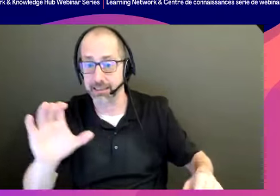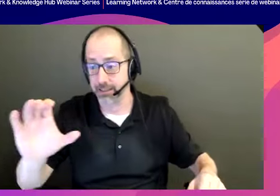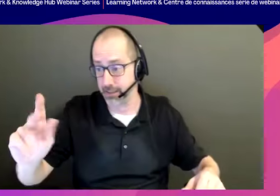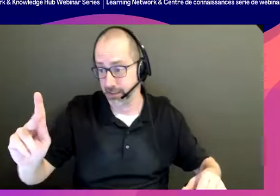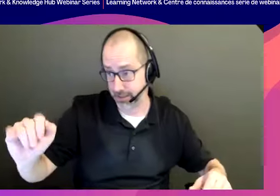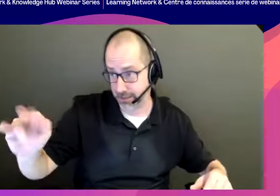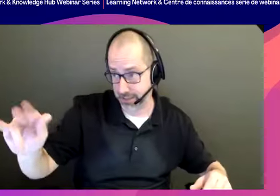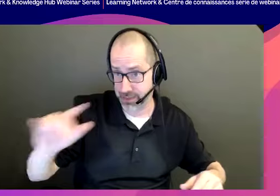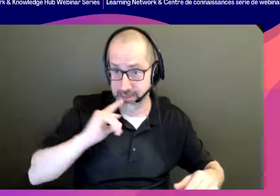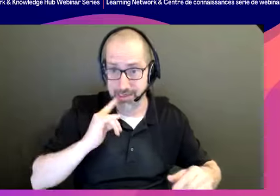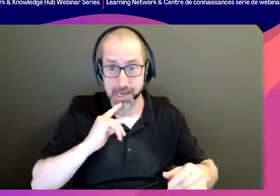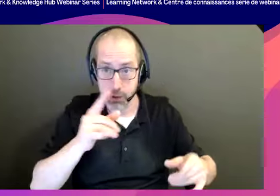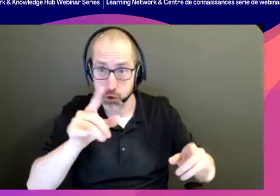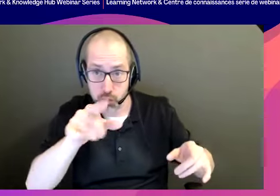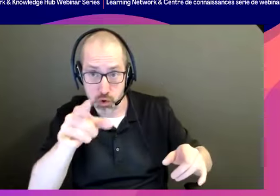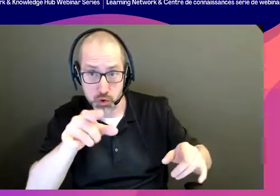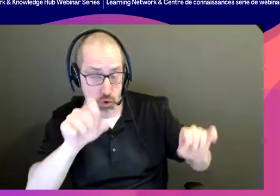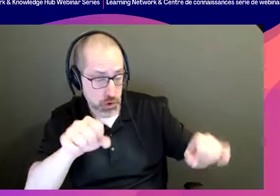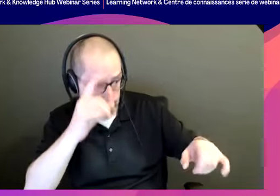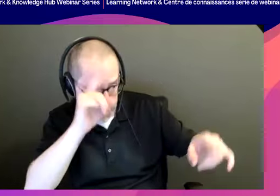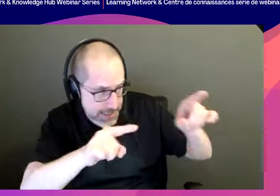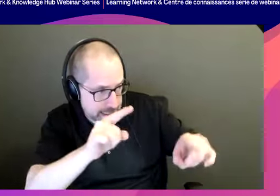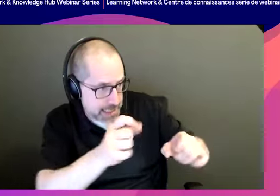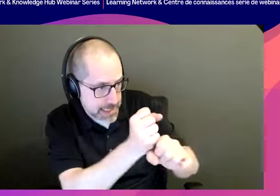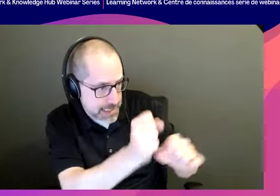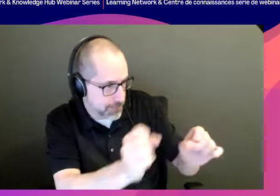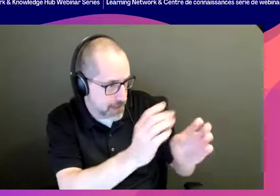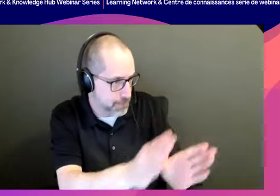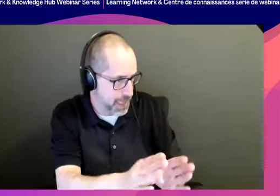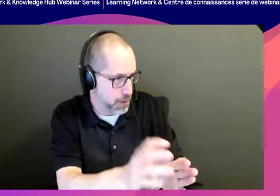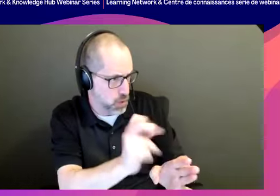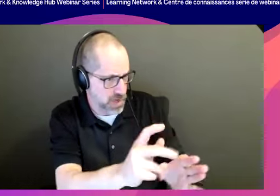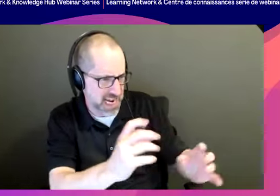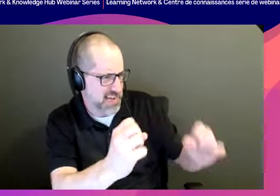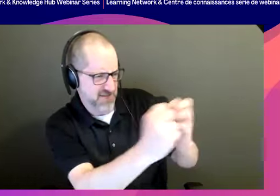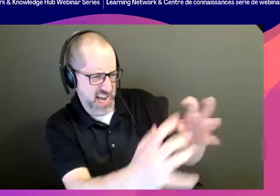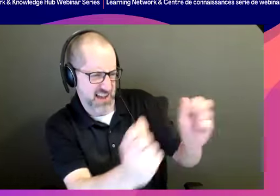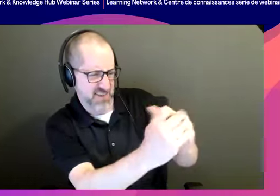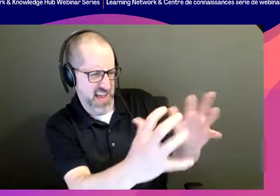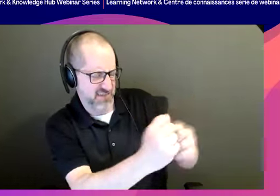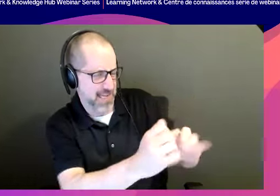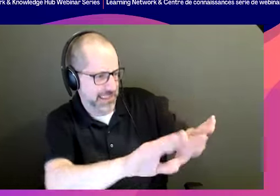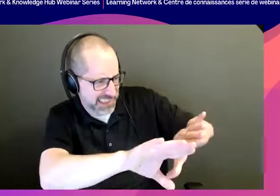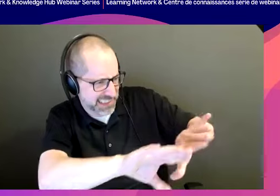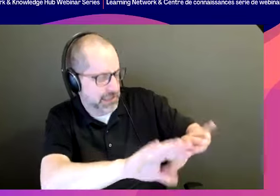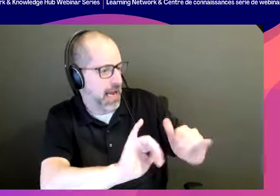make a safety plan and keep people safe, and nothing's going to happen right away.